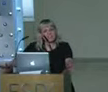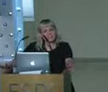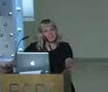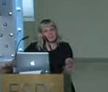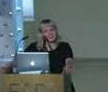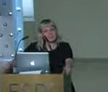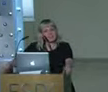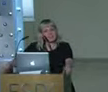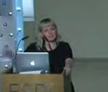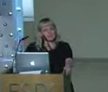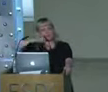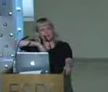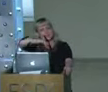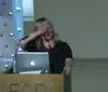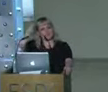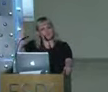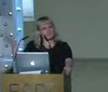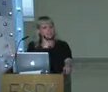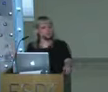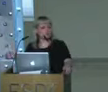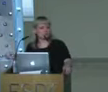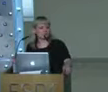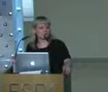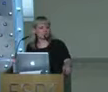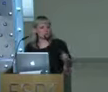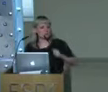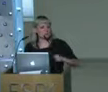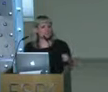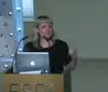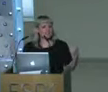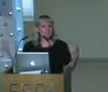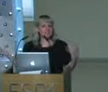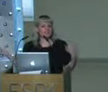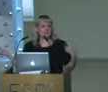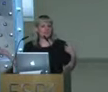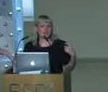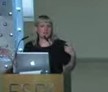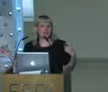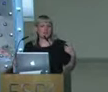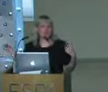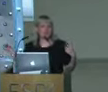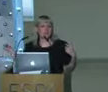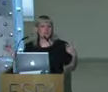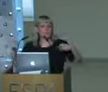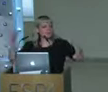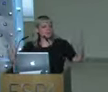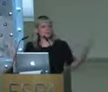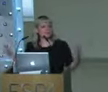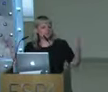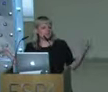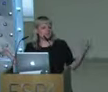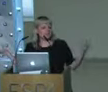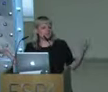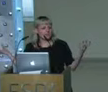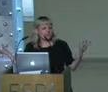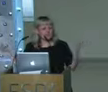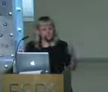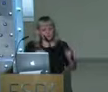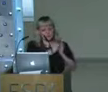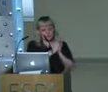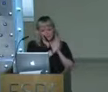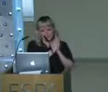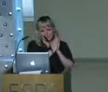that relates to my comment about writing for contextual and just writing in response to things that are happening,